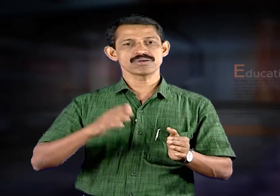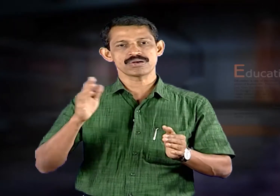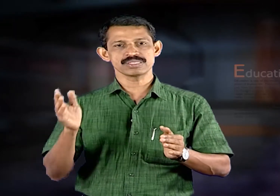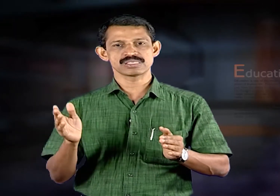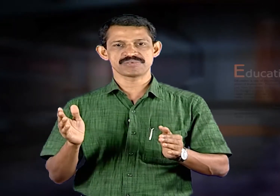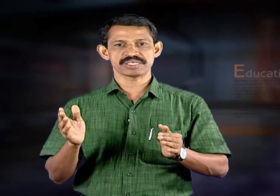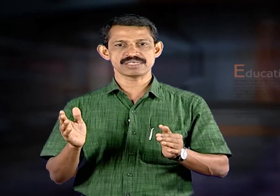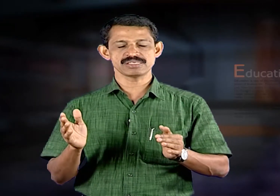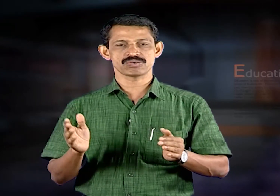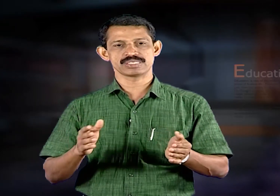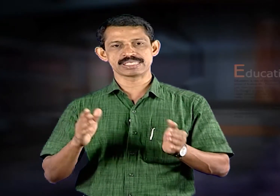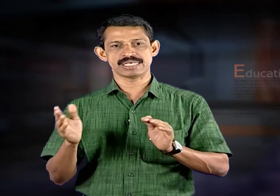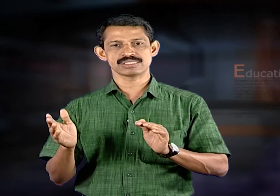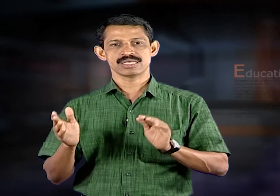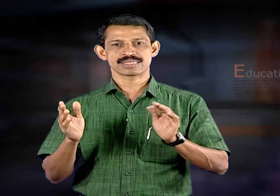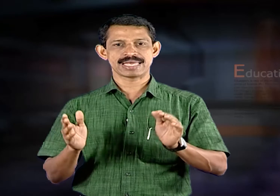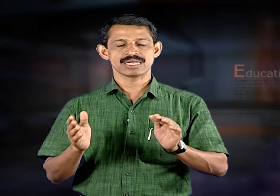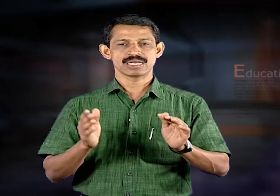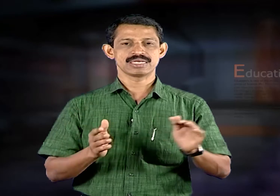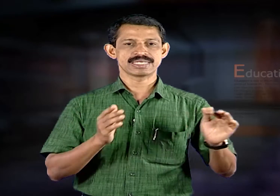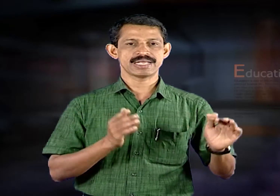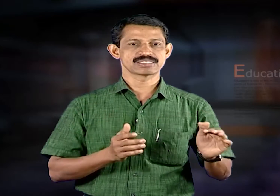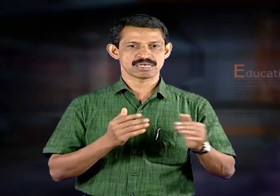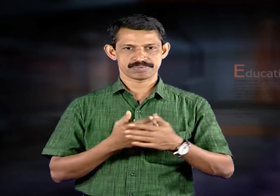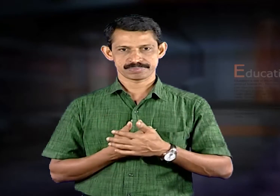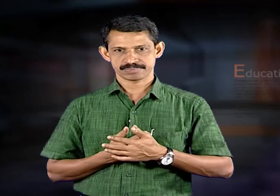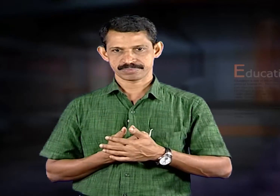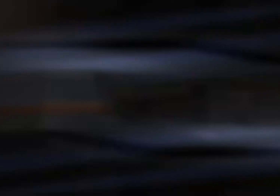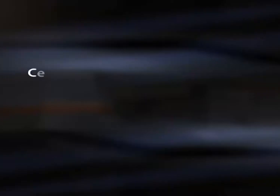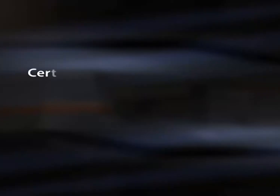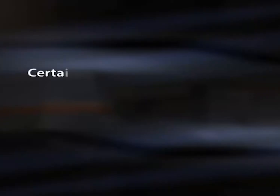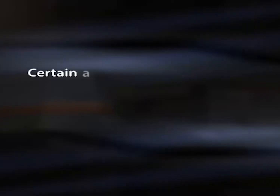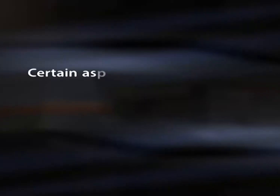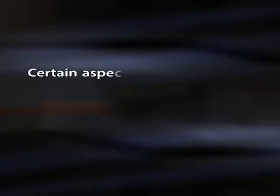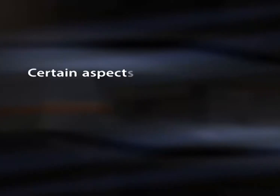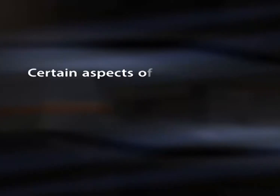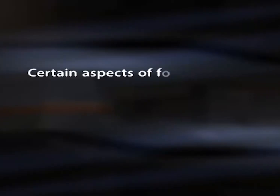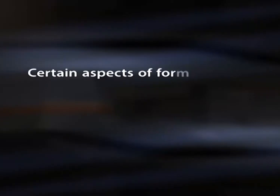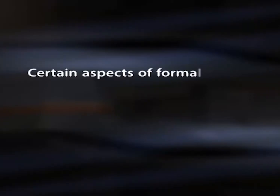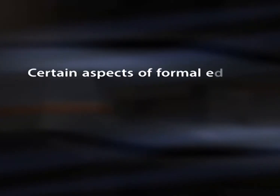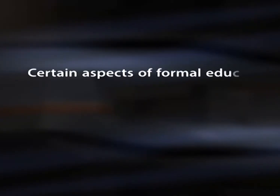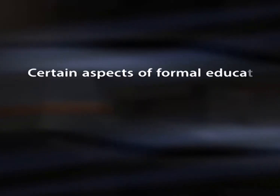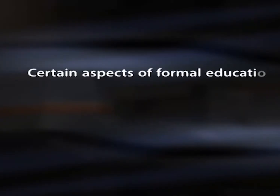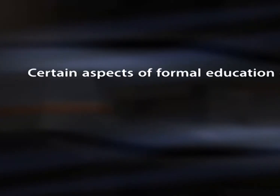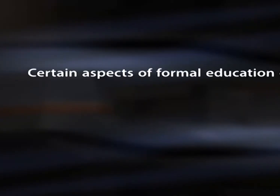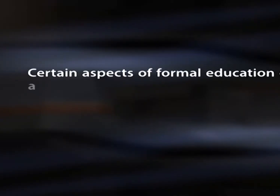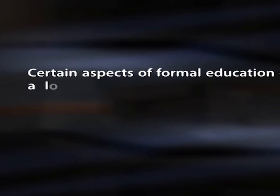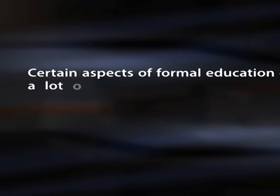on the certifications or degrees than learning itself. Certain aspects of formal education draw a lot